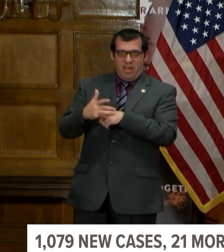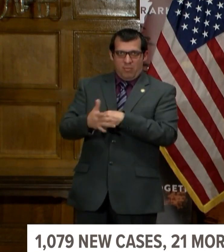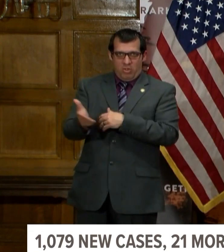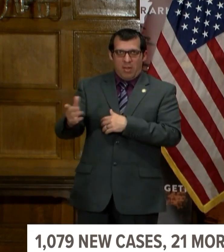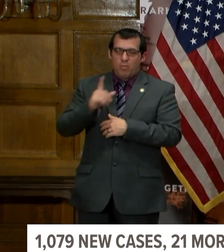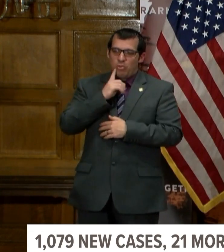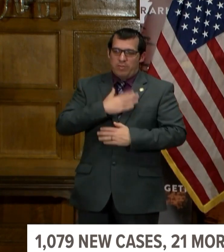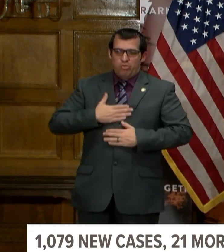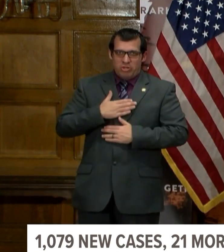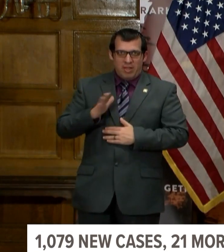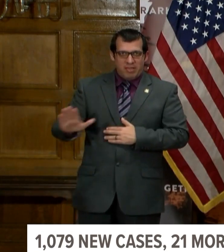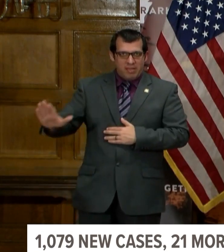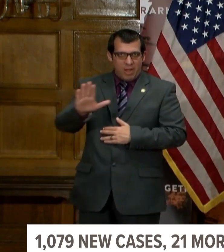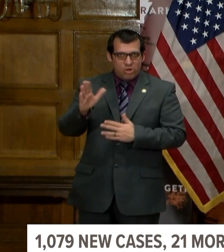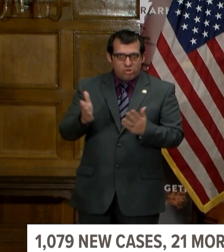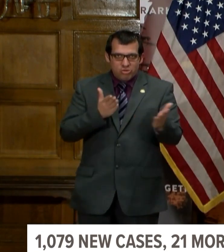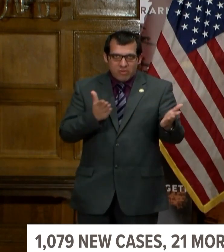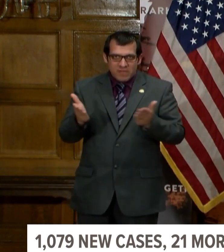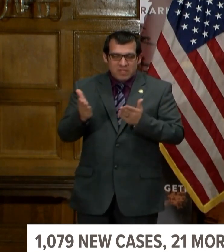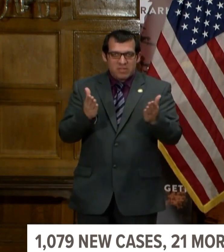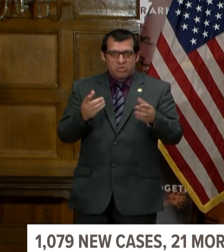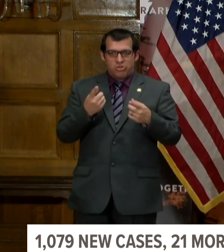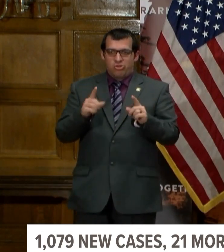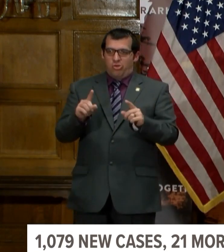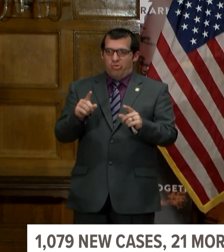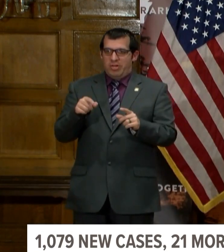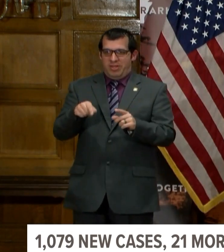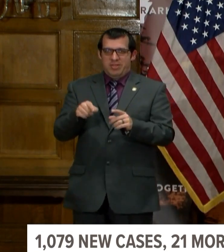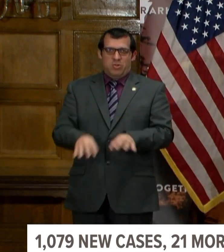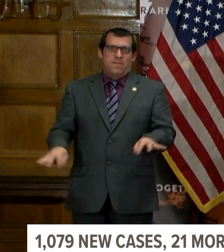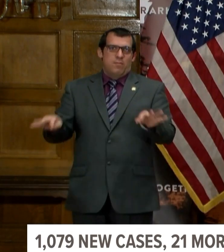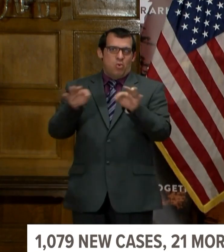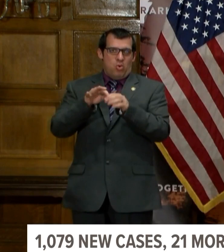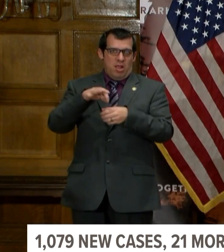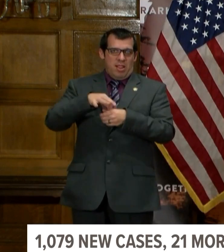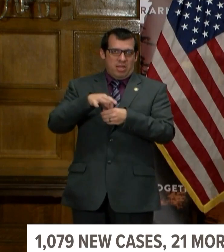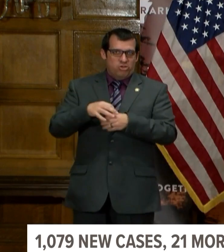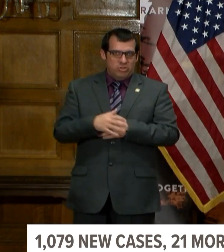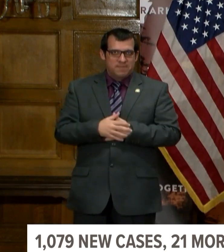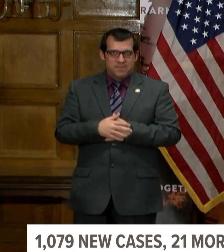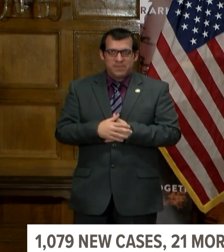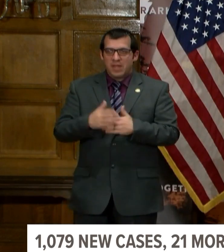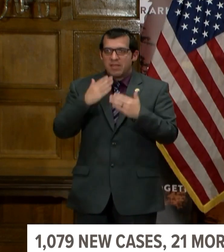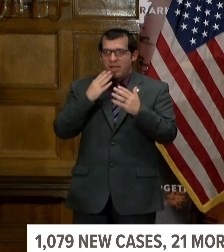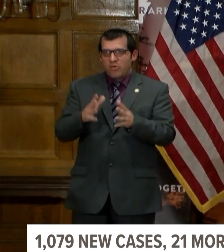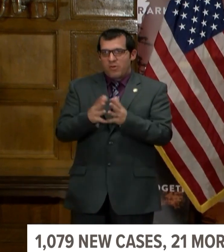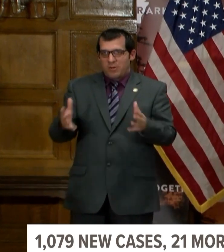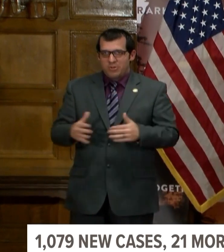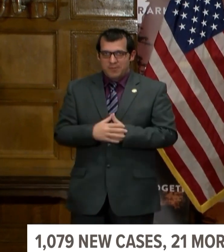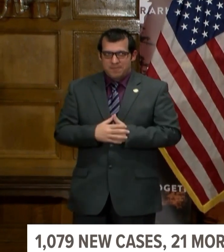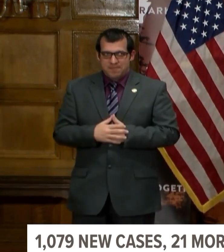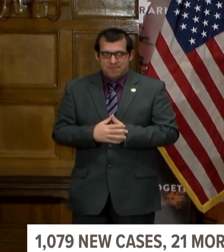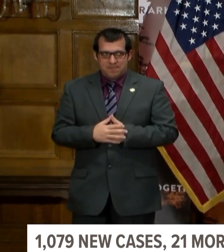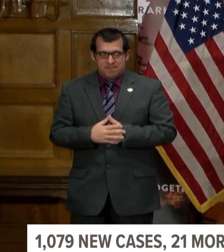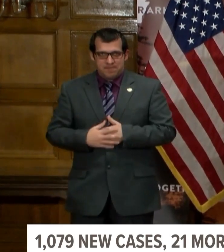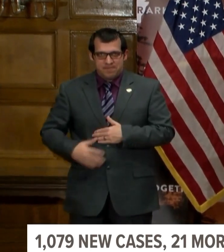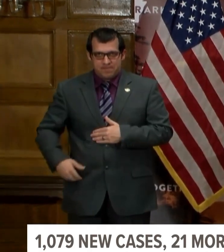appreciate their service during this important election. Thank you very much.